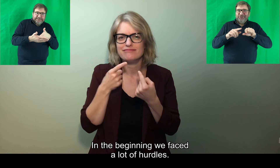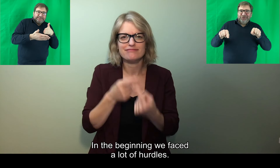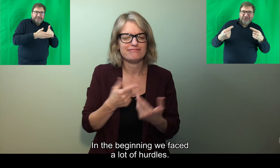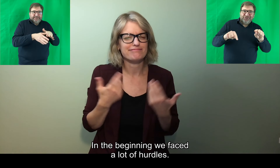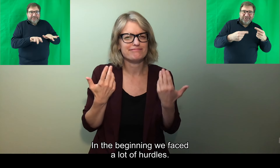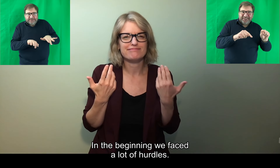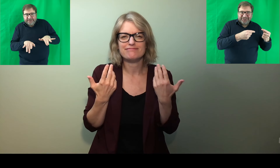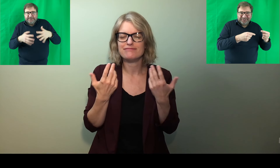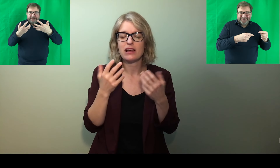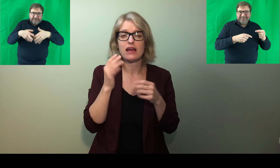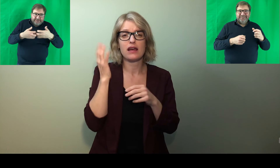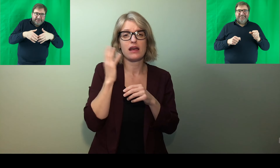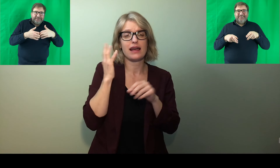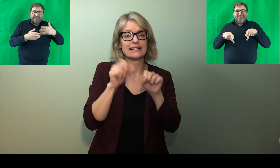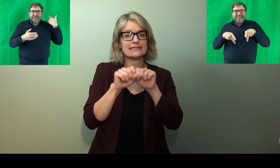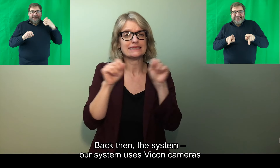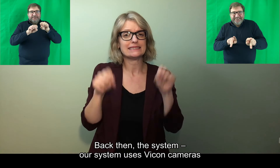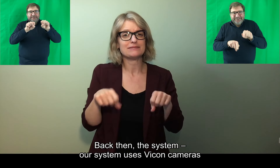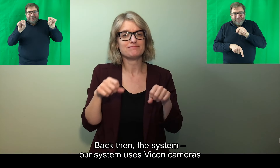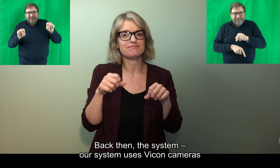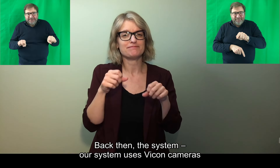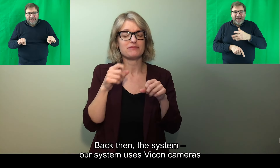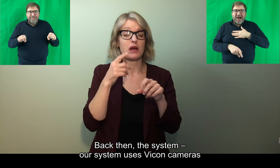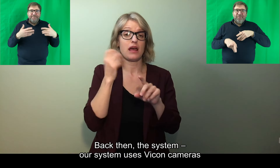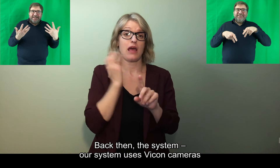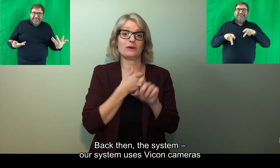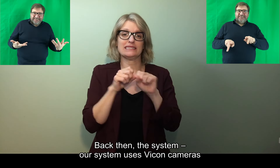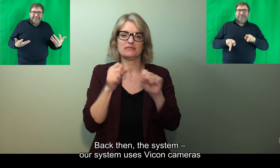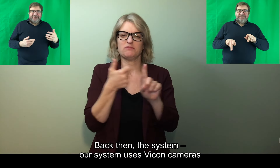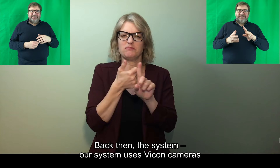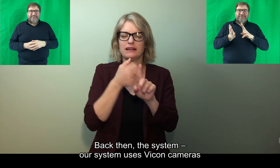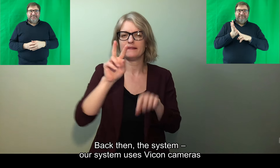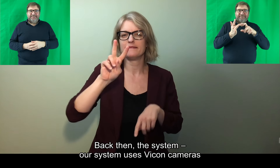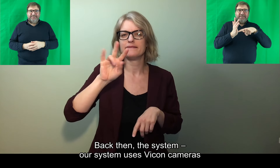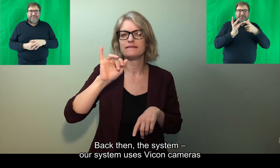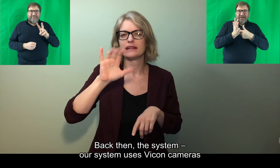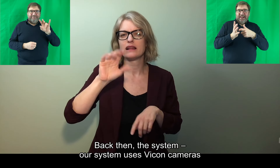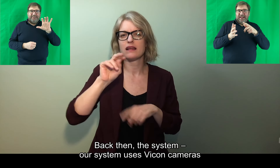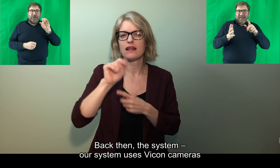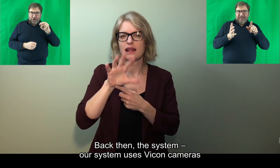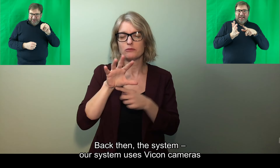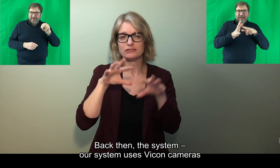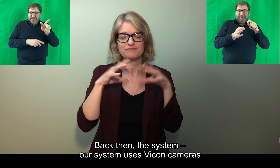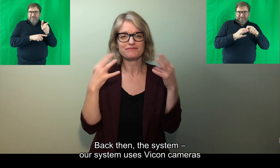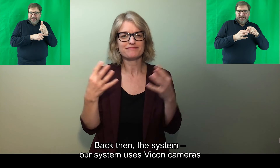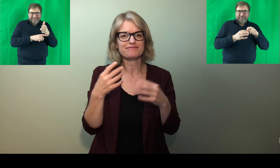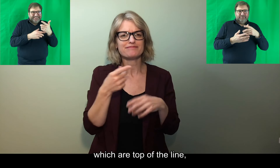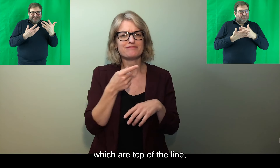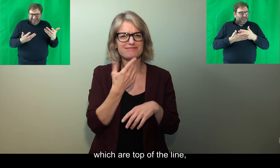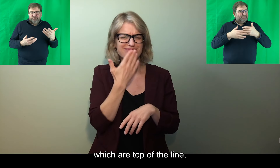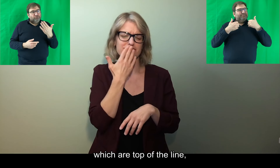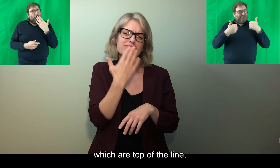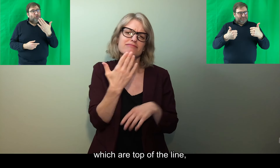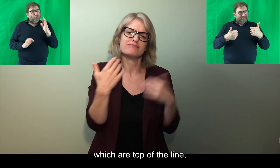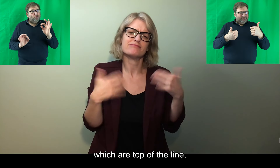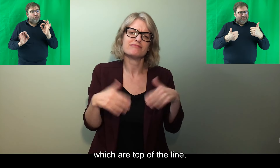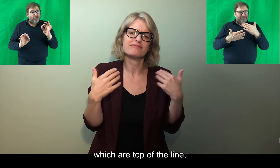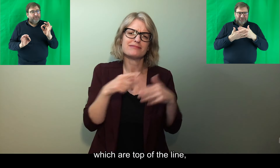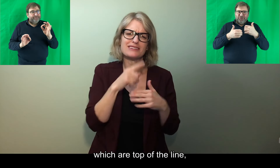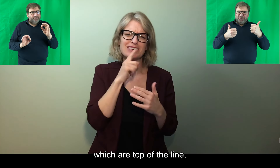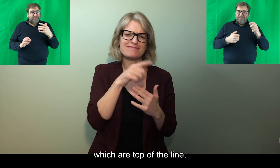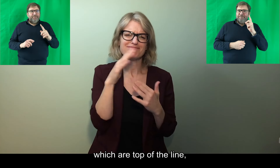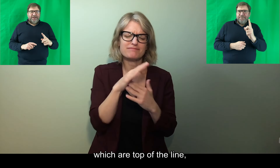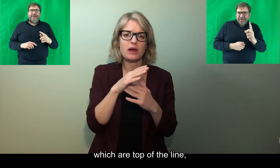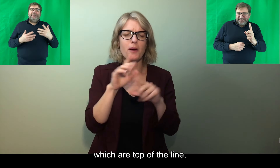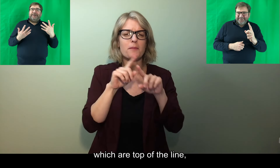lot of hurdles. Back then, our system uses Vicon cameras, which are